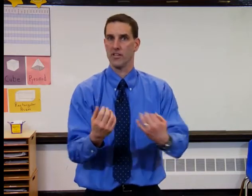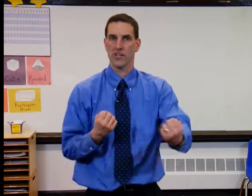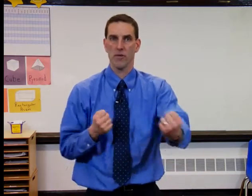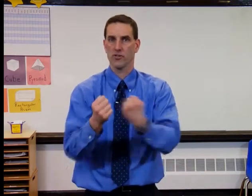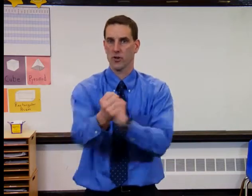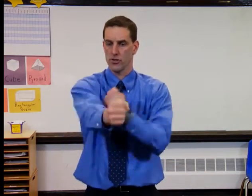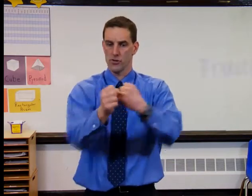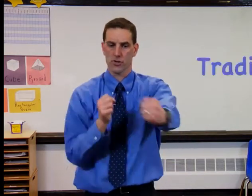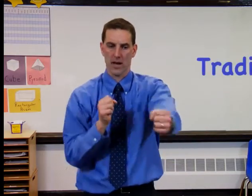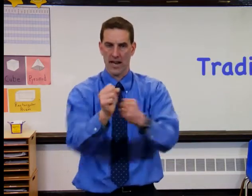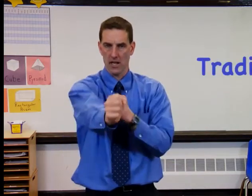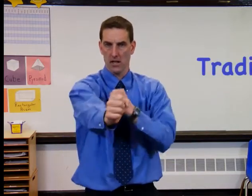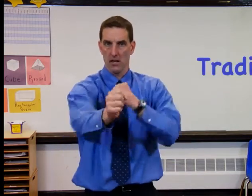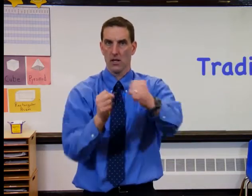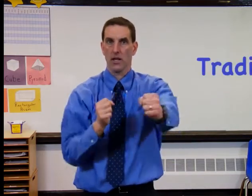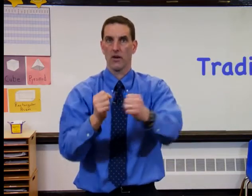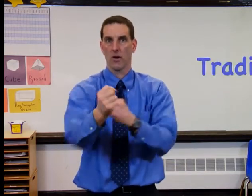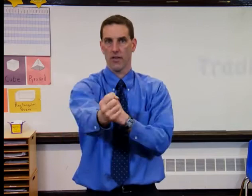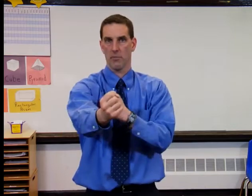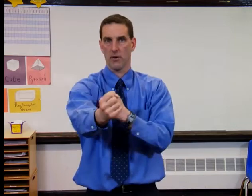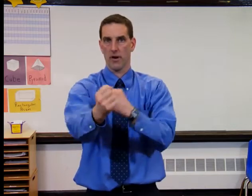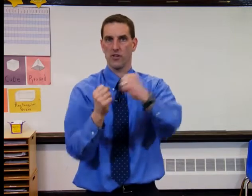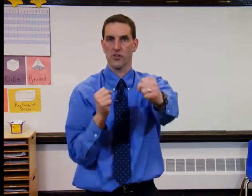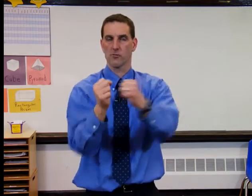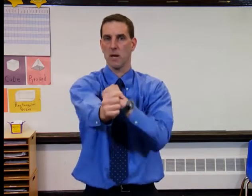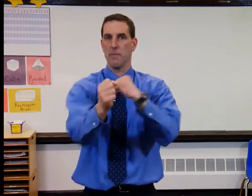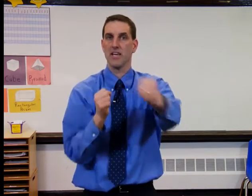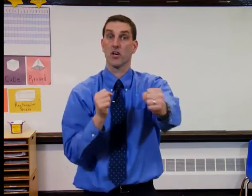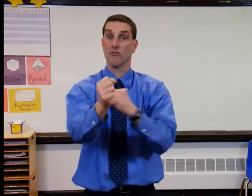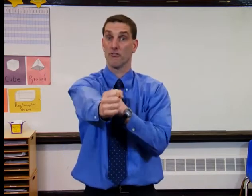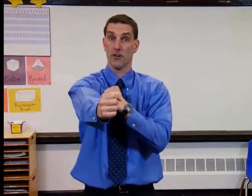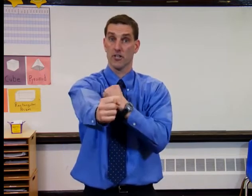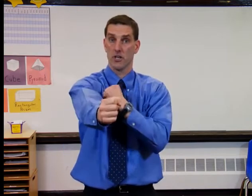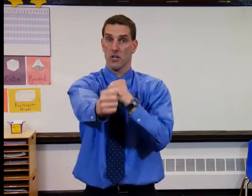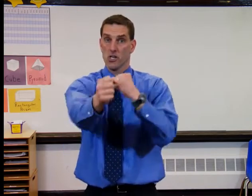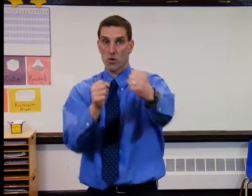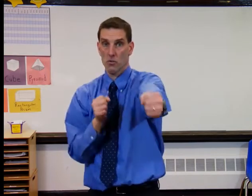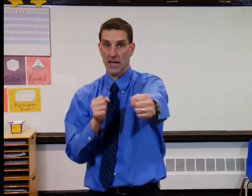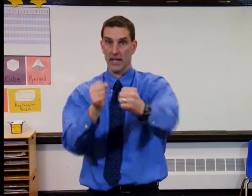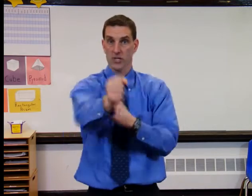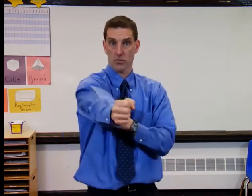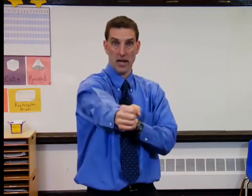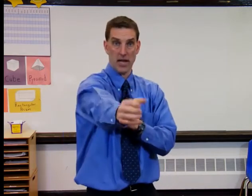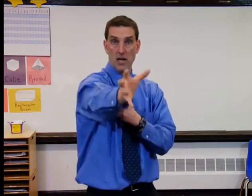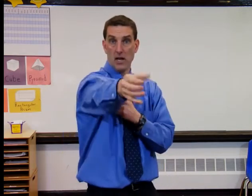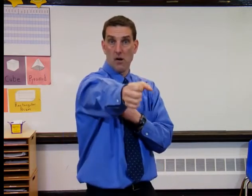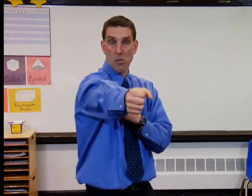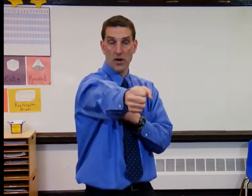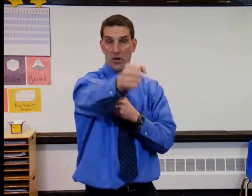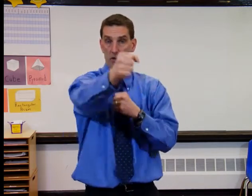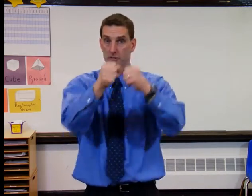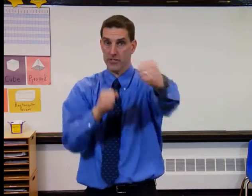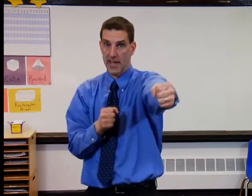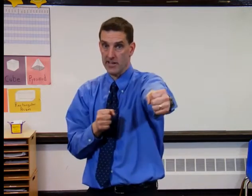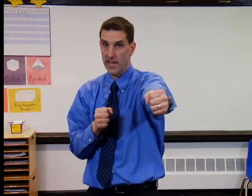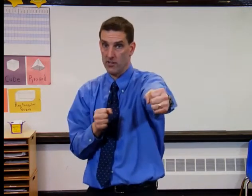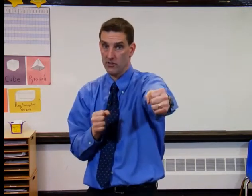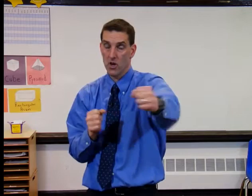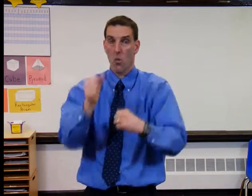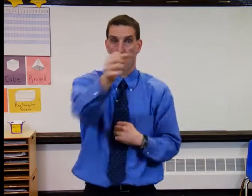10, we start to do trading. Later on in the upper grades, this might be convert. So we're making a trade. 100 for 10 tens,